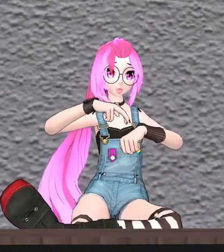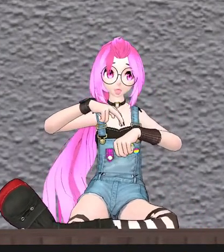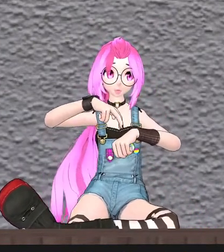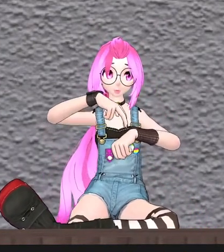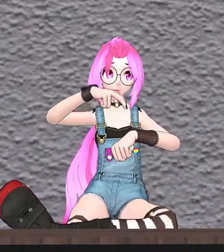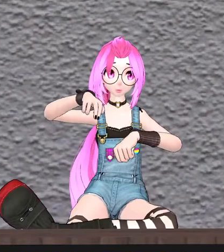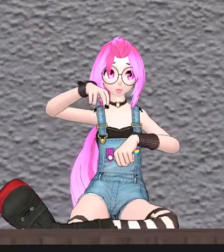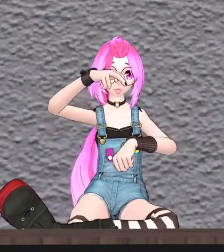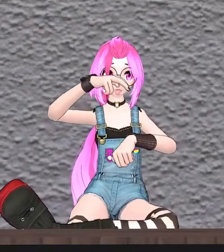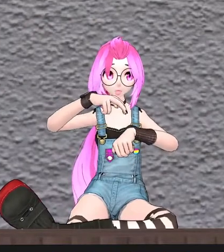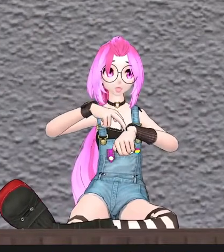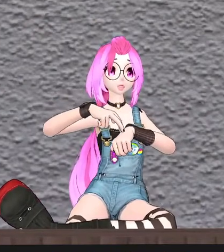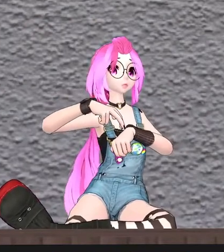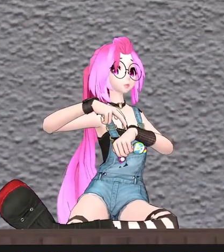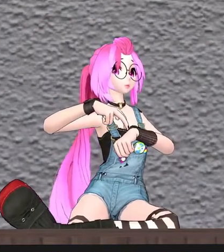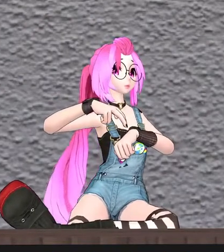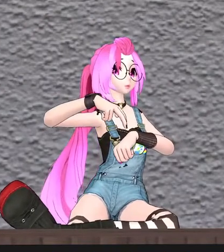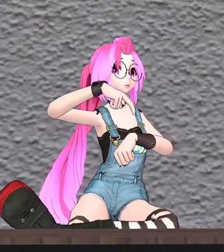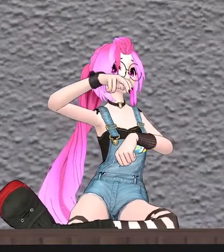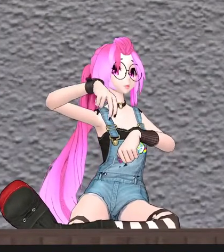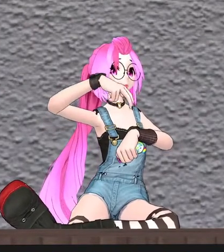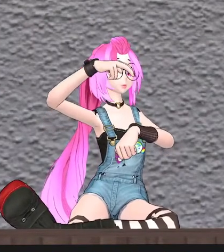potato. This is Ireland.